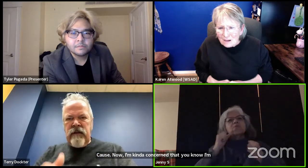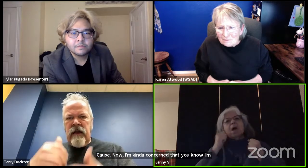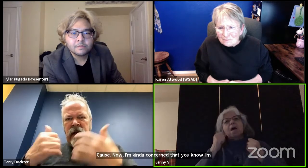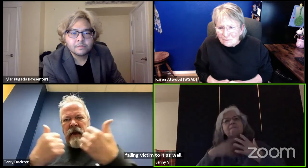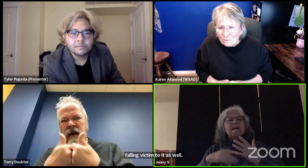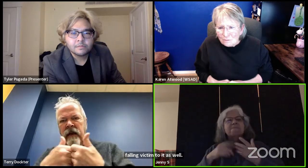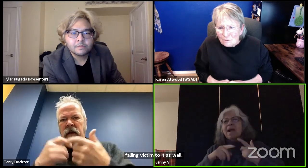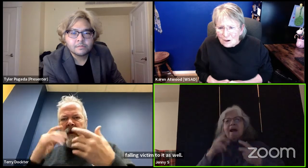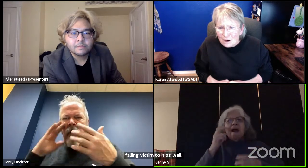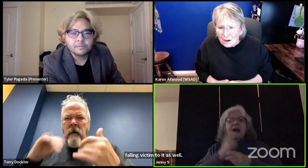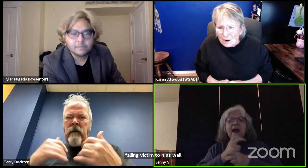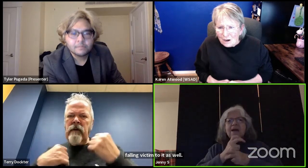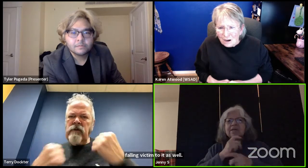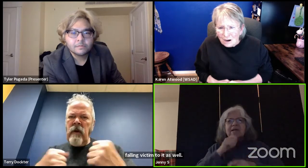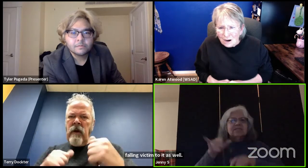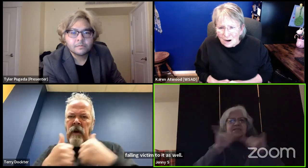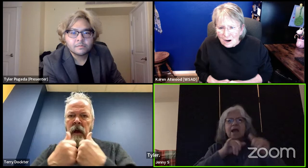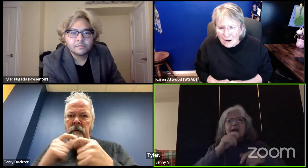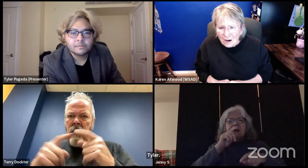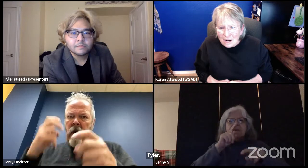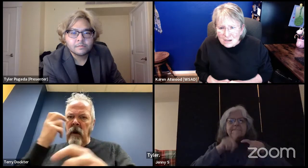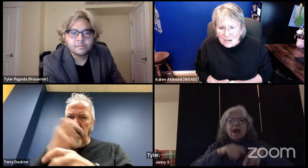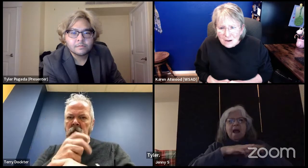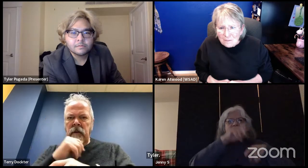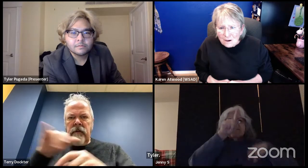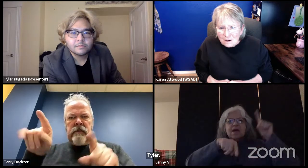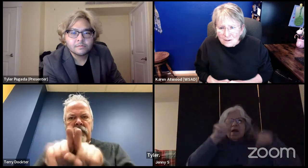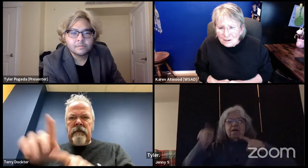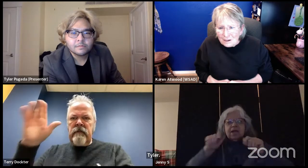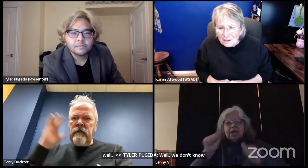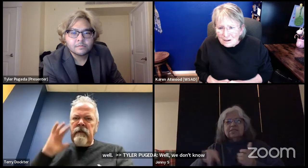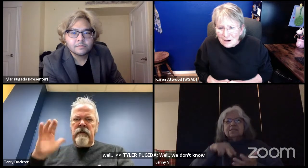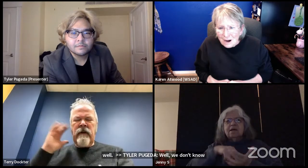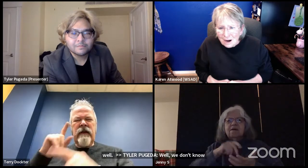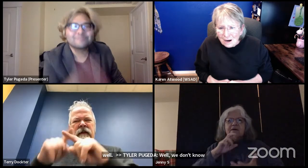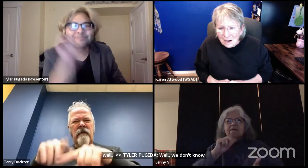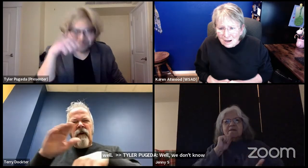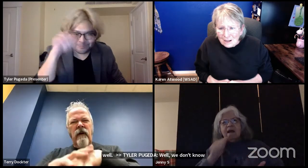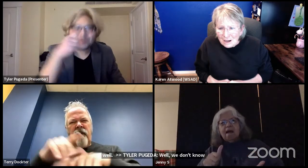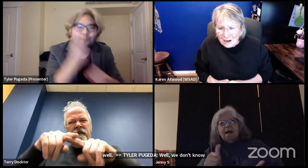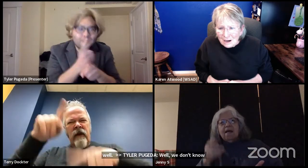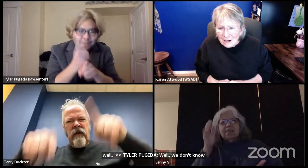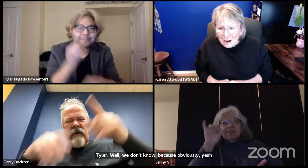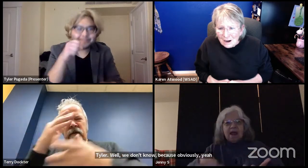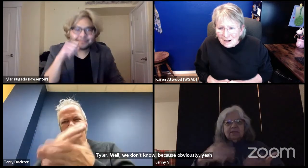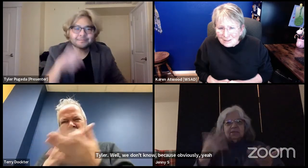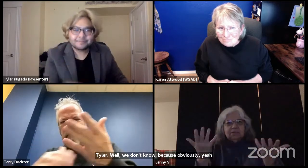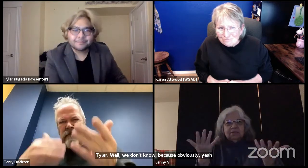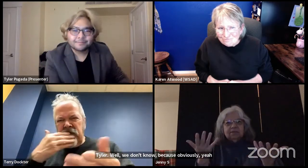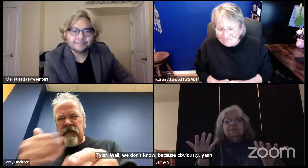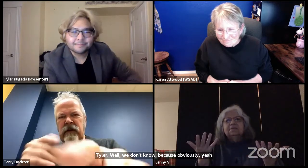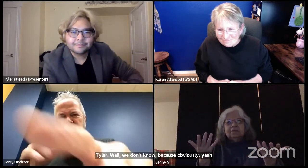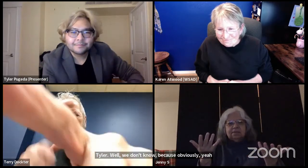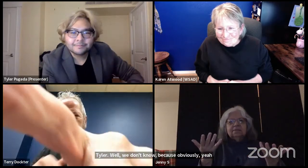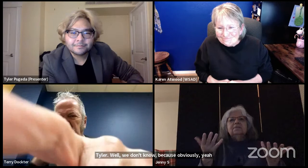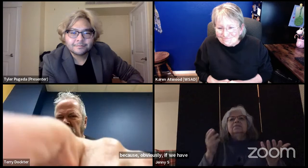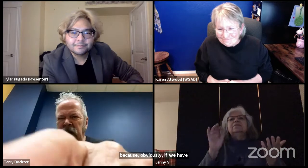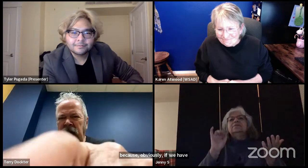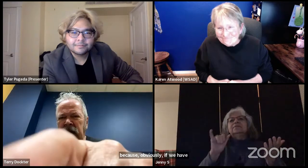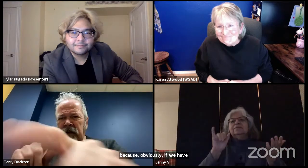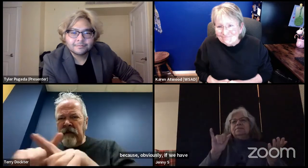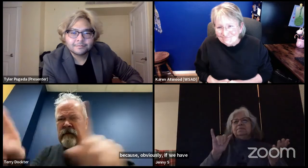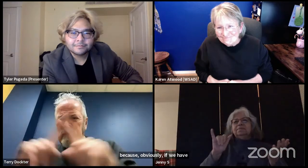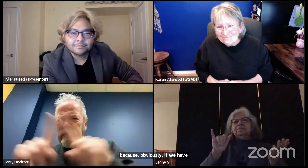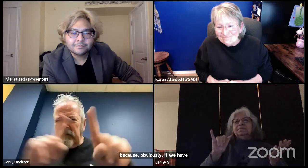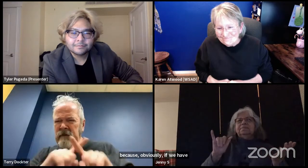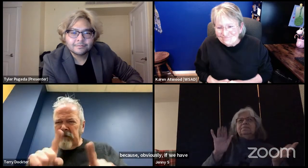that they do have a lot of physical problems, right? It can be very hard to exercise and get out and do